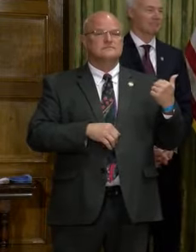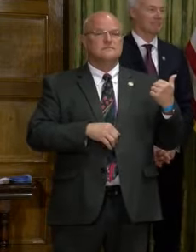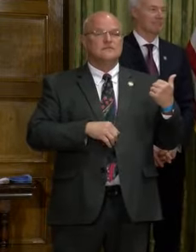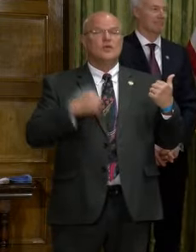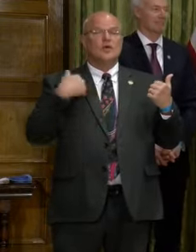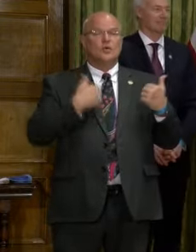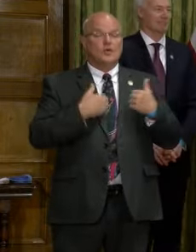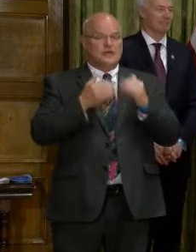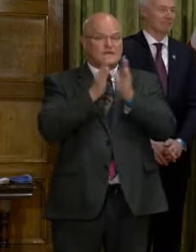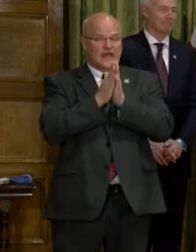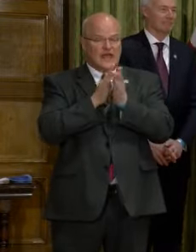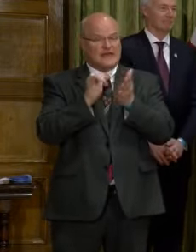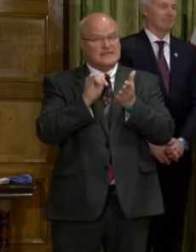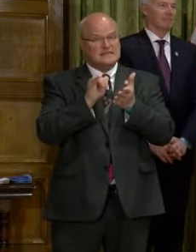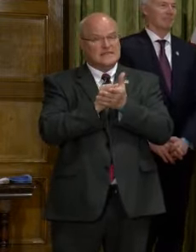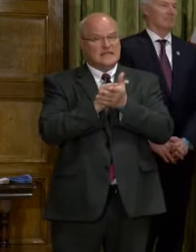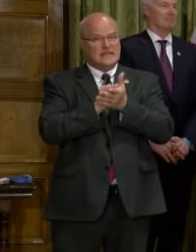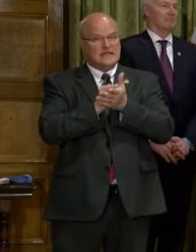We have asked that